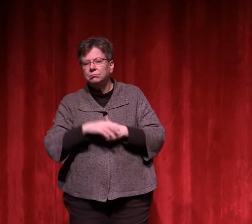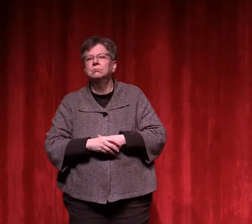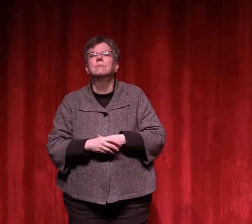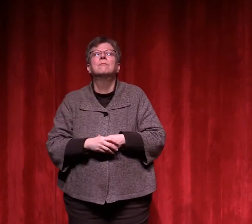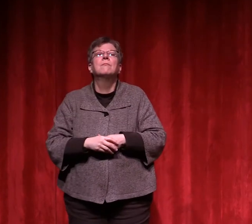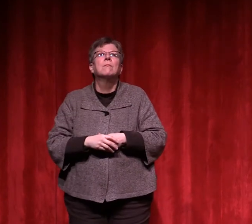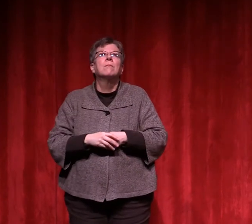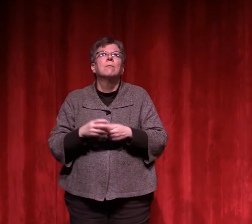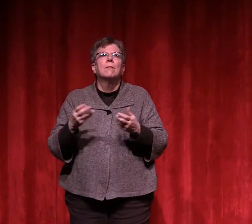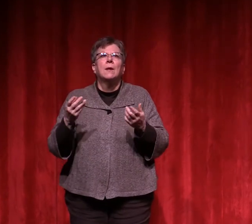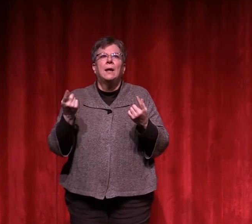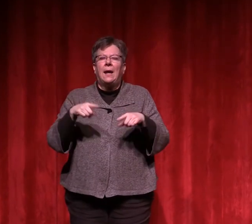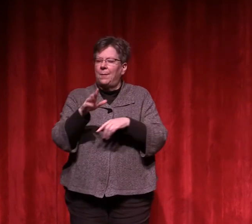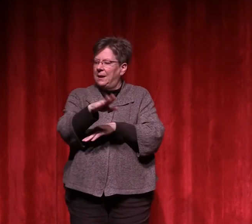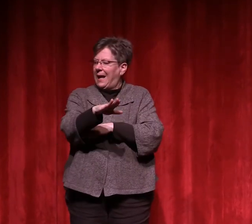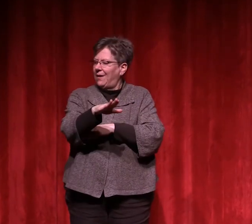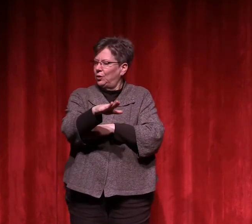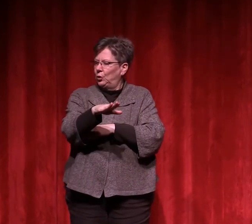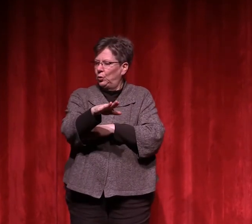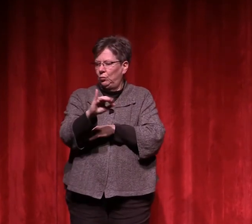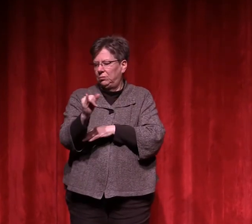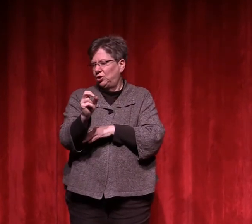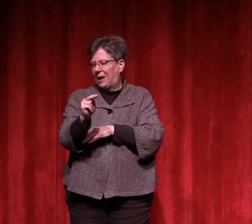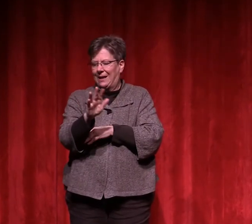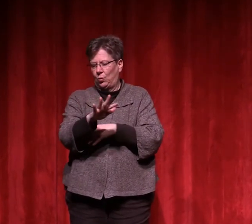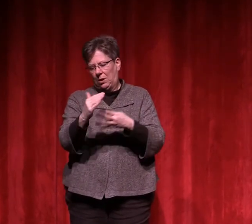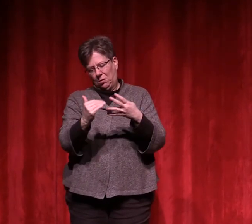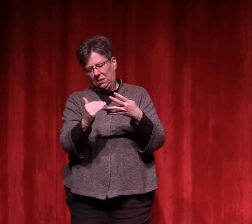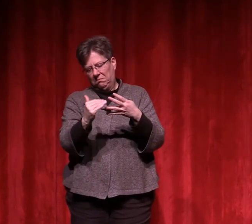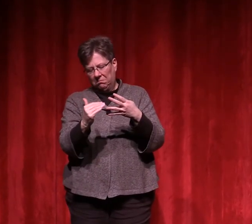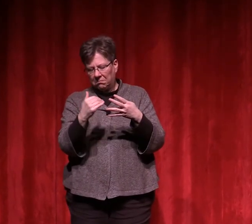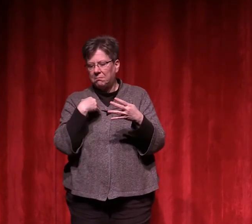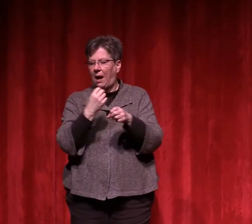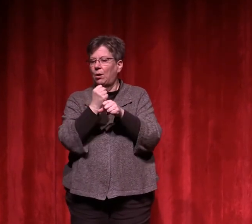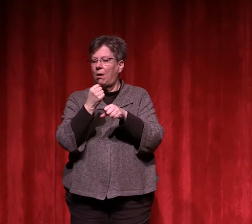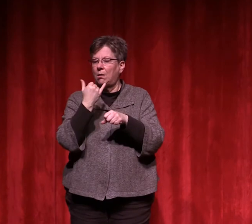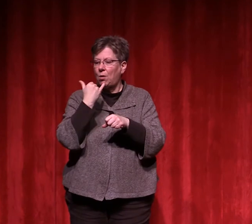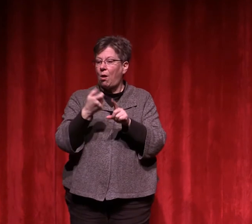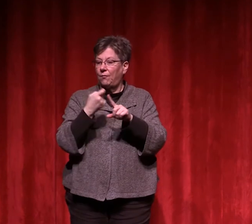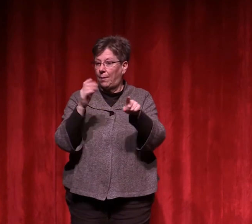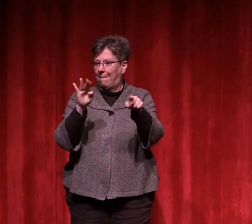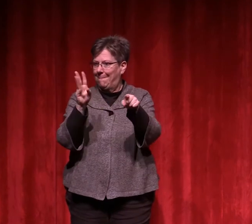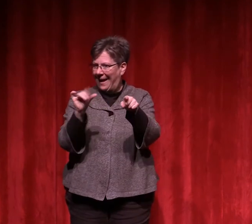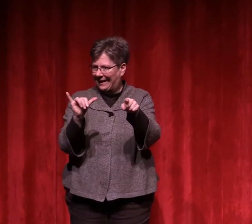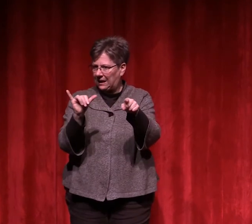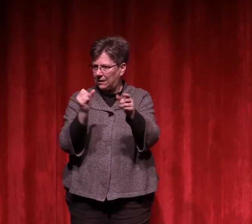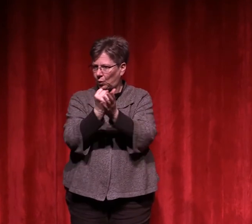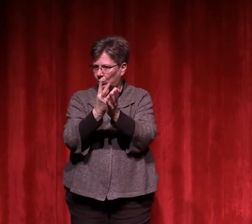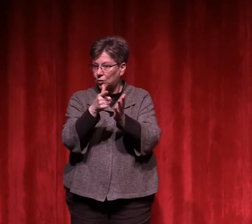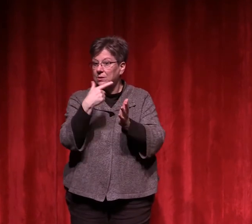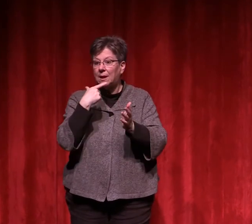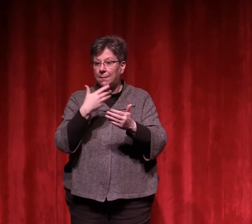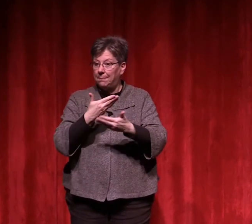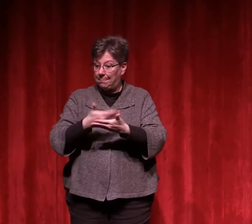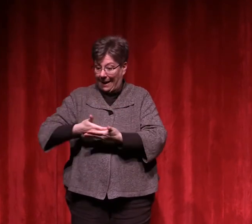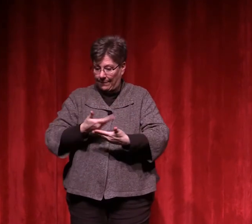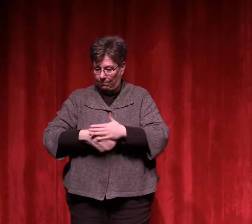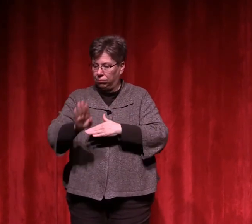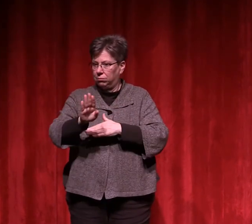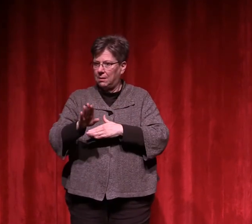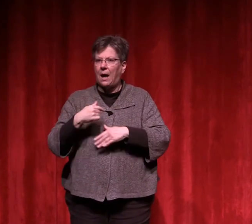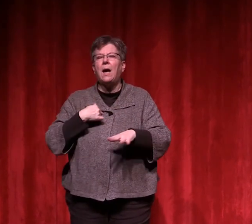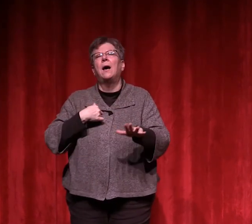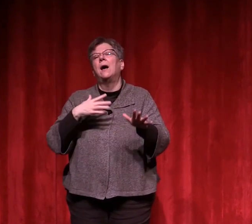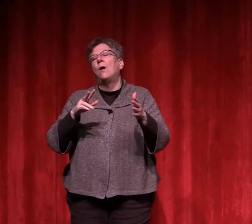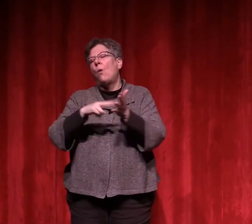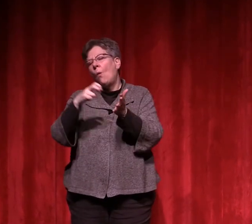call in the middle of the afternoon in January from Becky. She said, your baby's here. I was